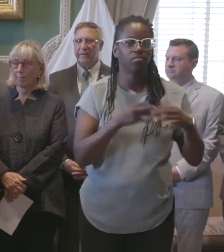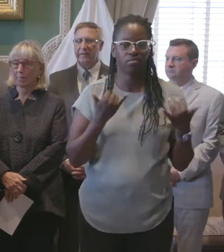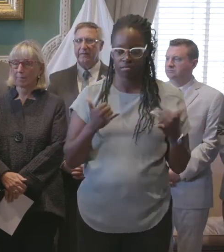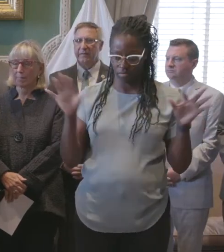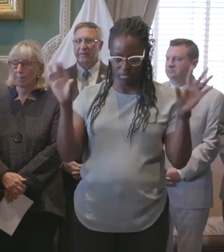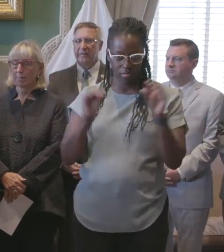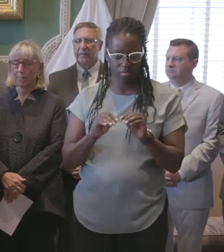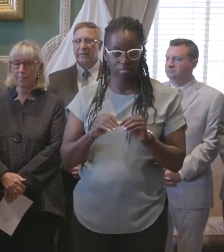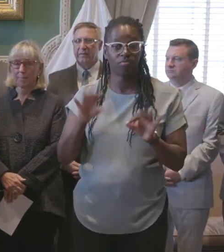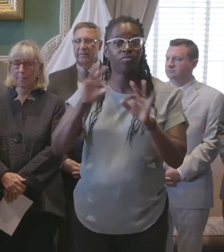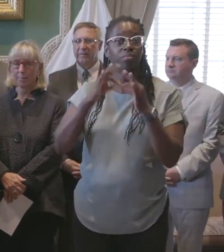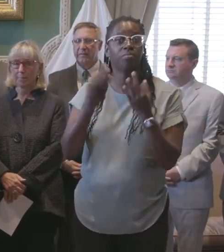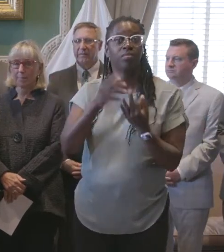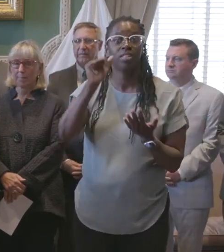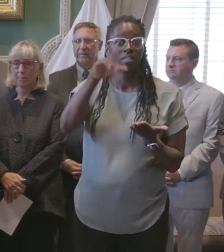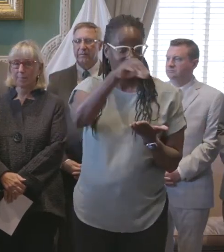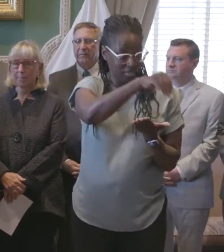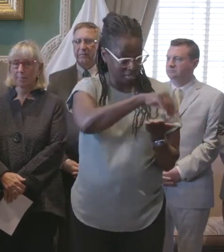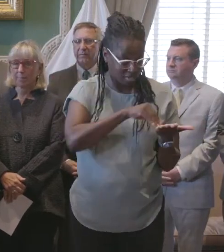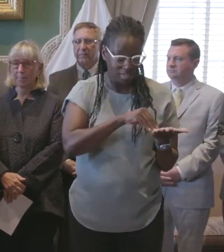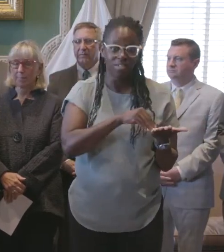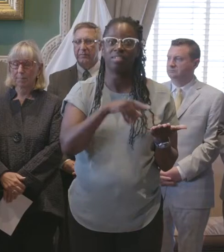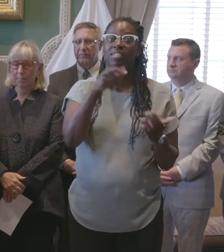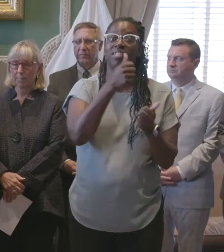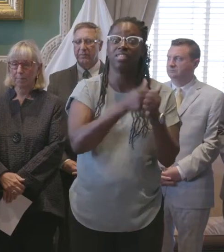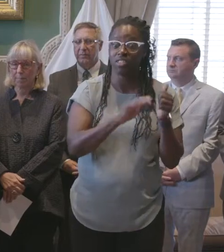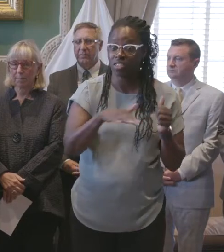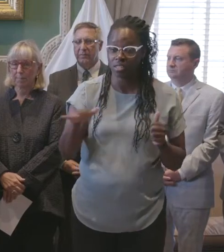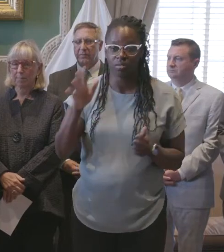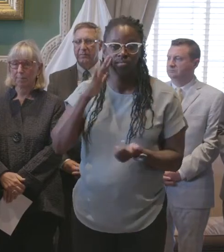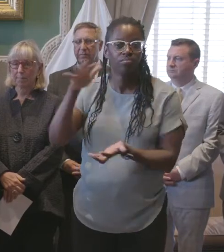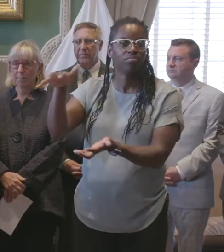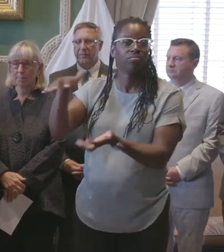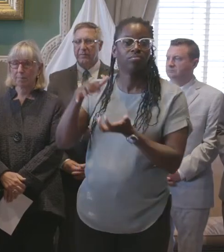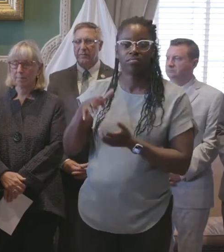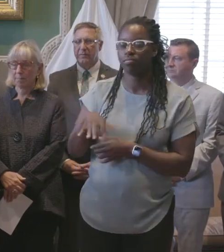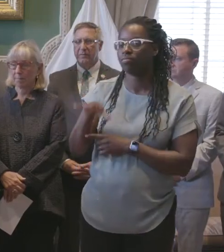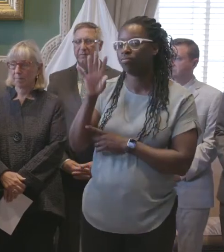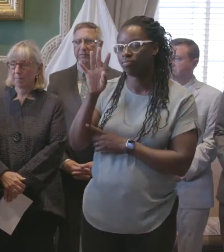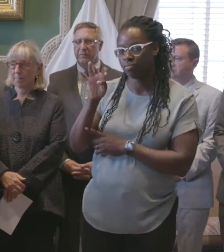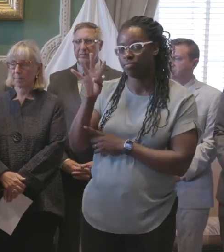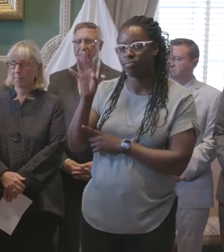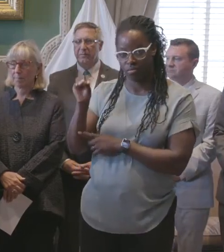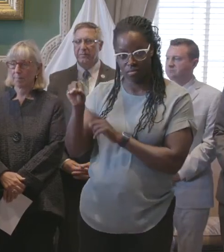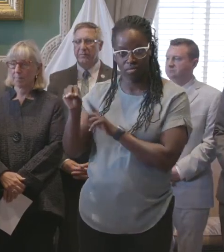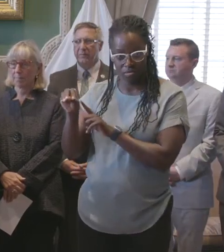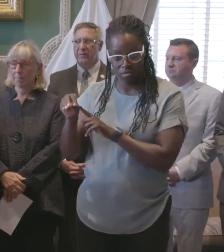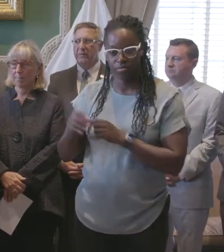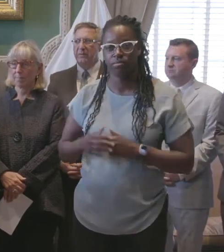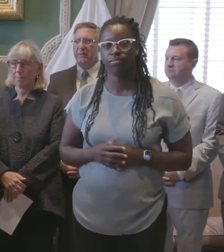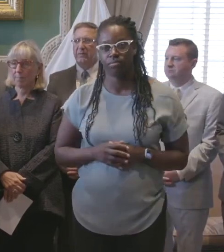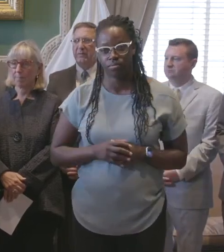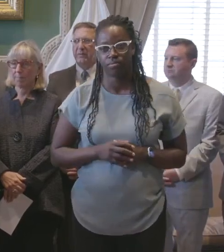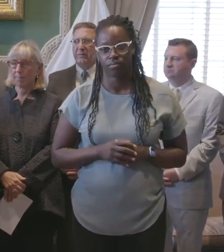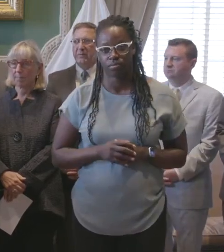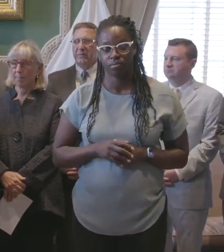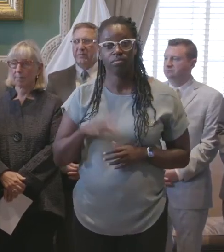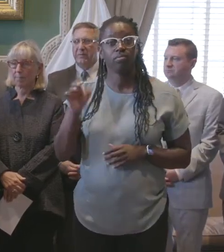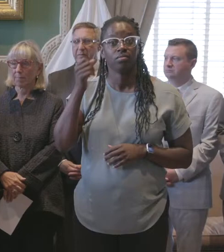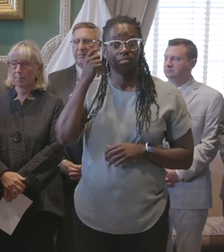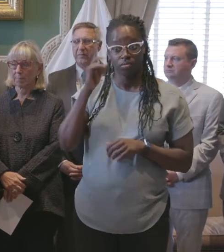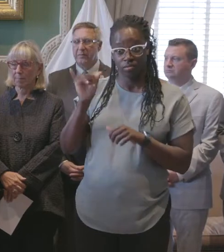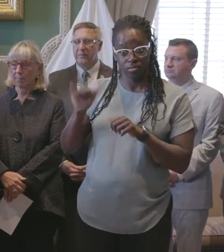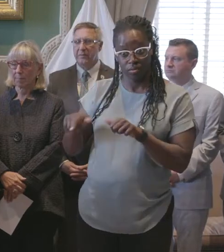dependent tax credit in the entire country. This budget also makes permanent the C3 child care